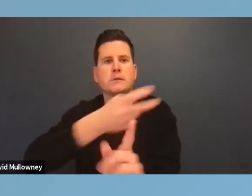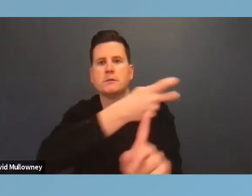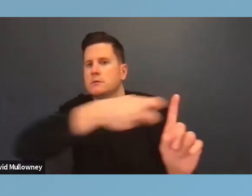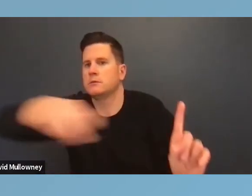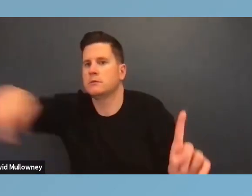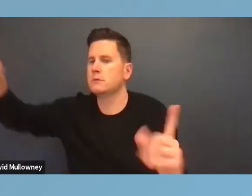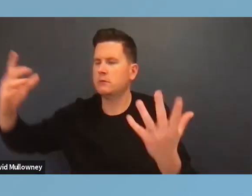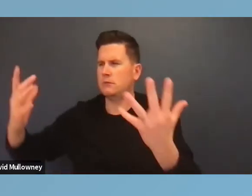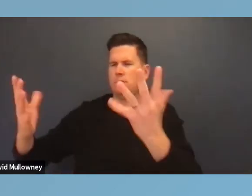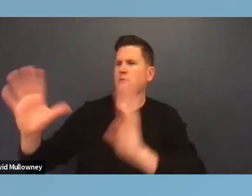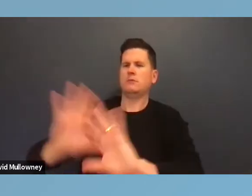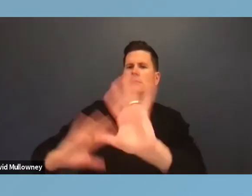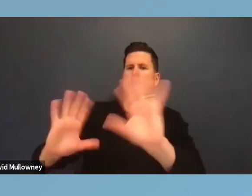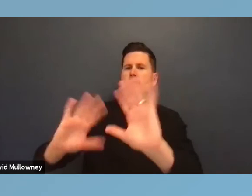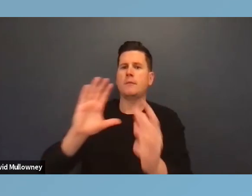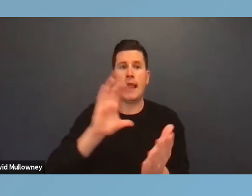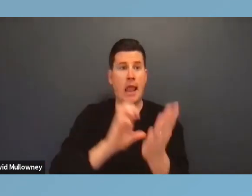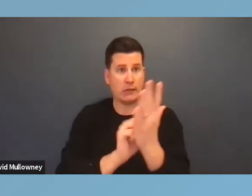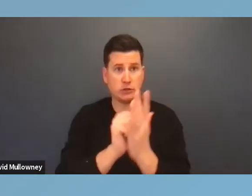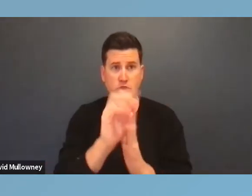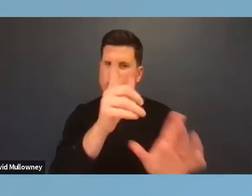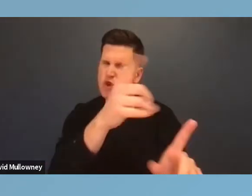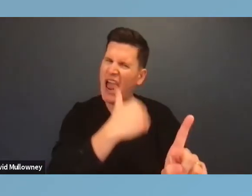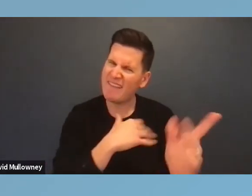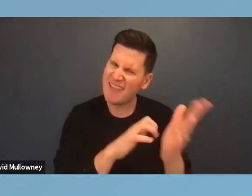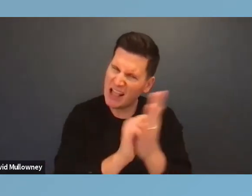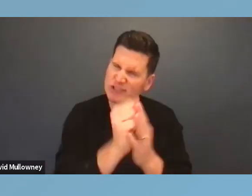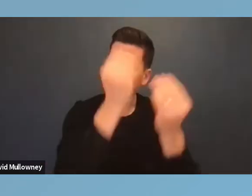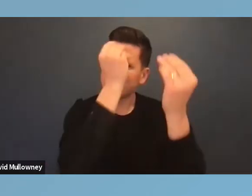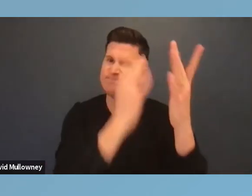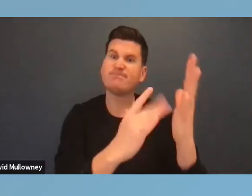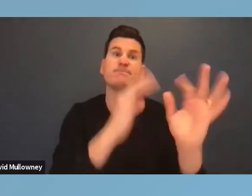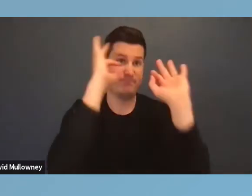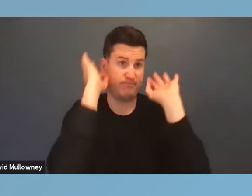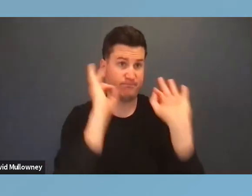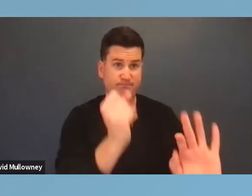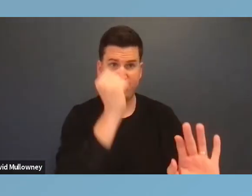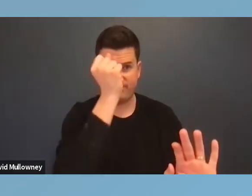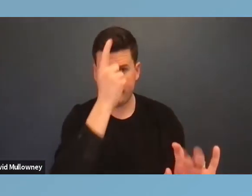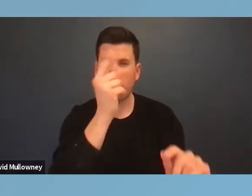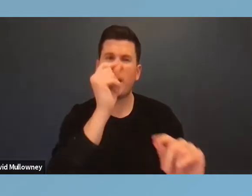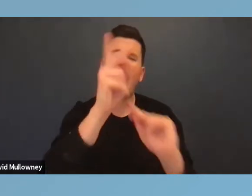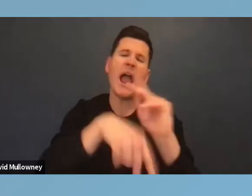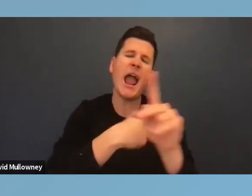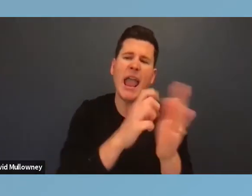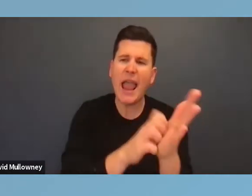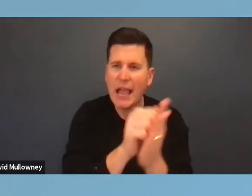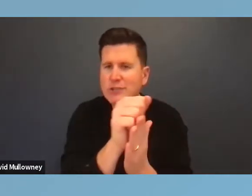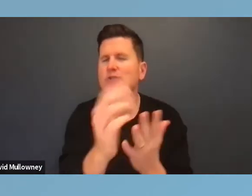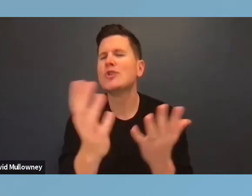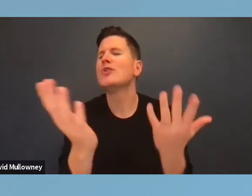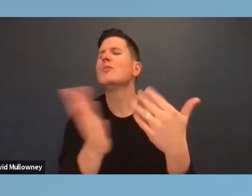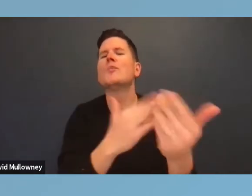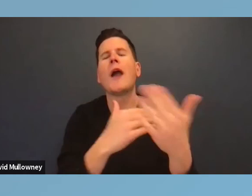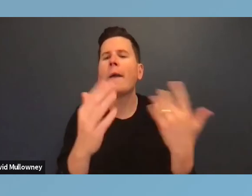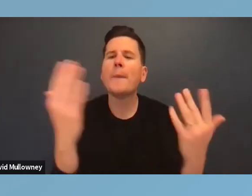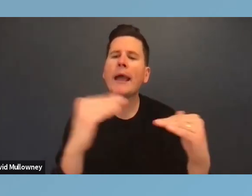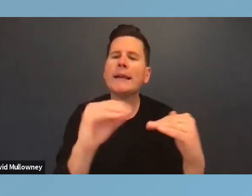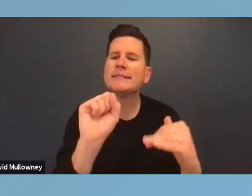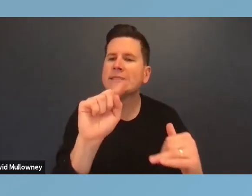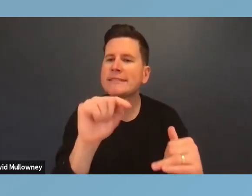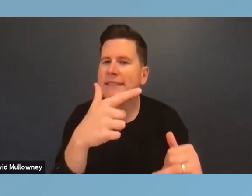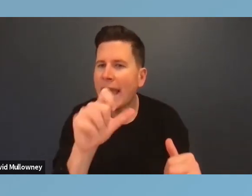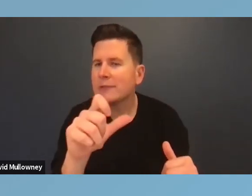medication or treatment. Make sure you're talking about cancer. You have cancer, let's understand everything about